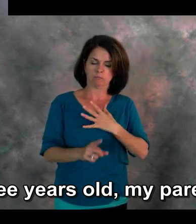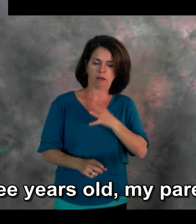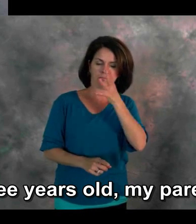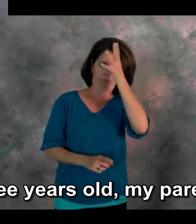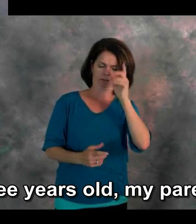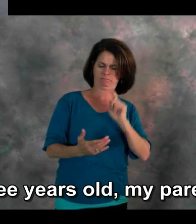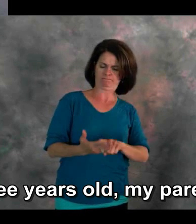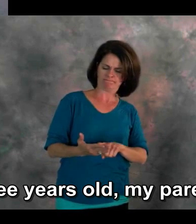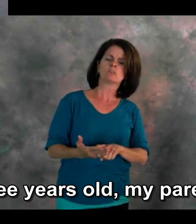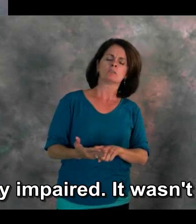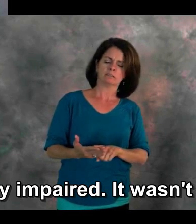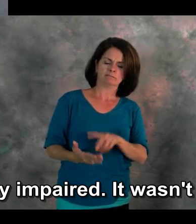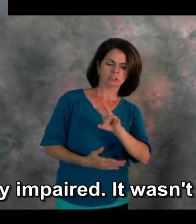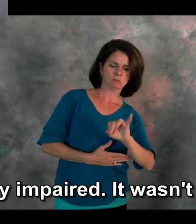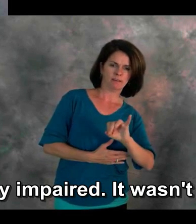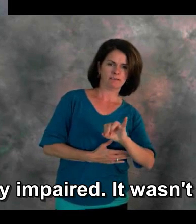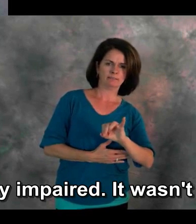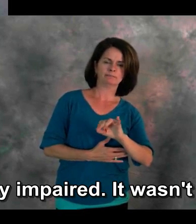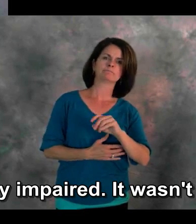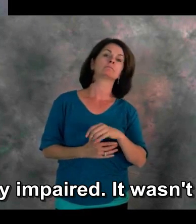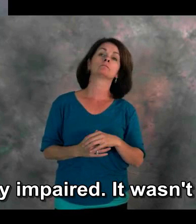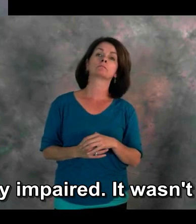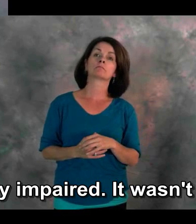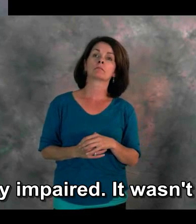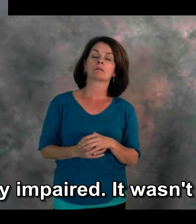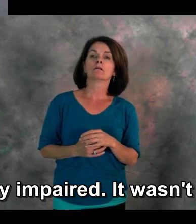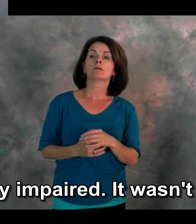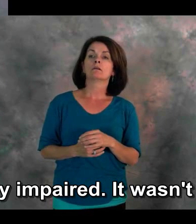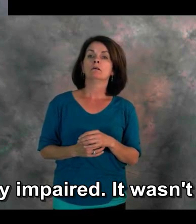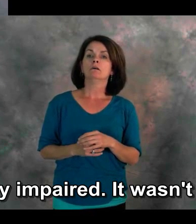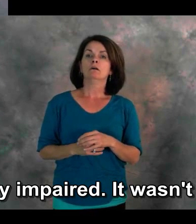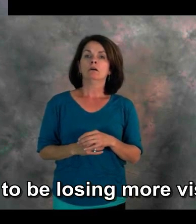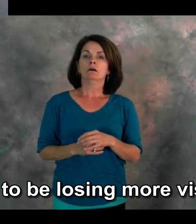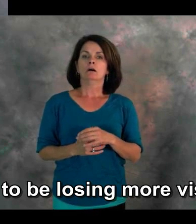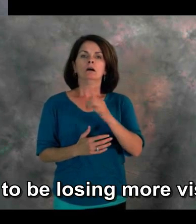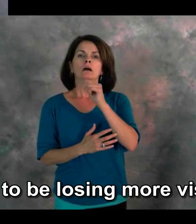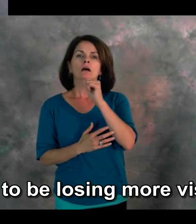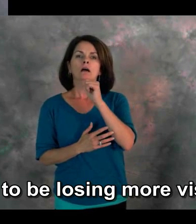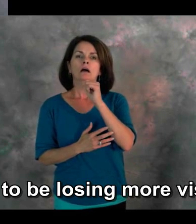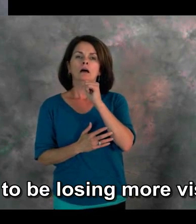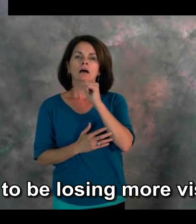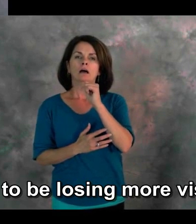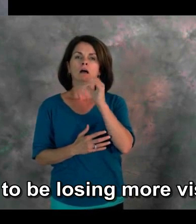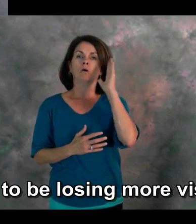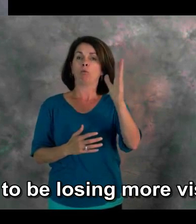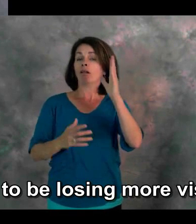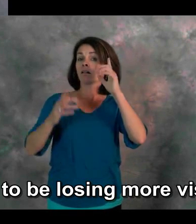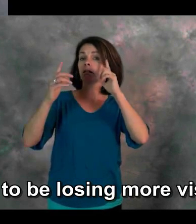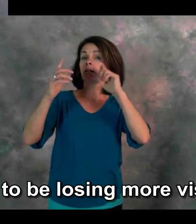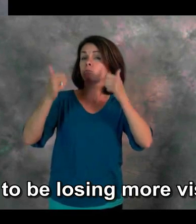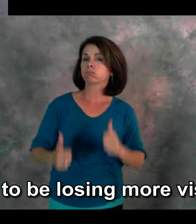I was 3 years old, my parents discovered I was visually impaired, and you know, it wasn't a matter of when I was